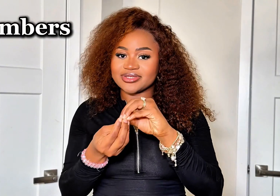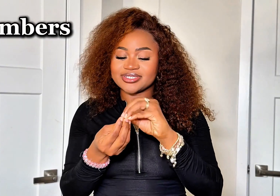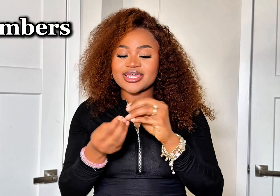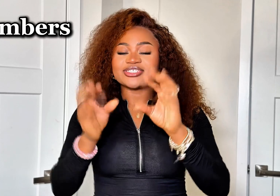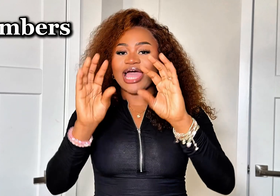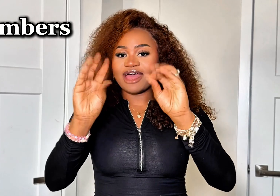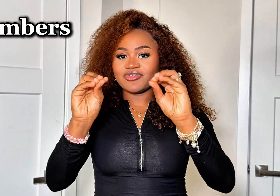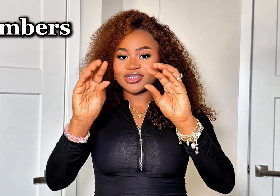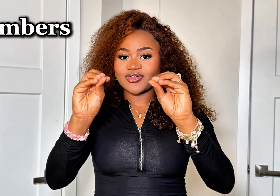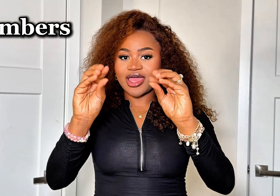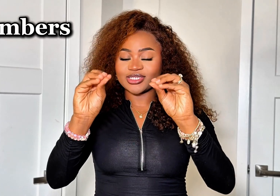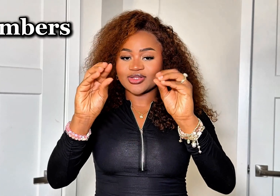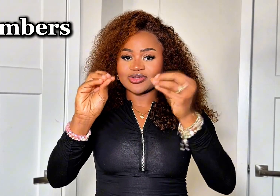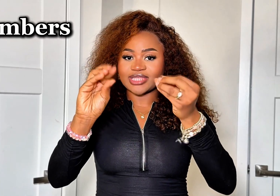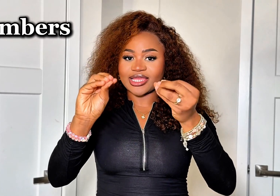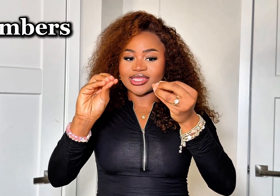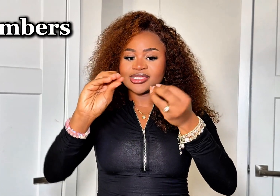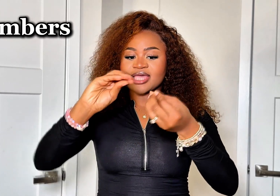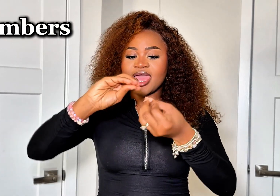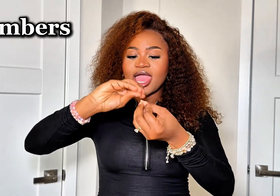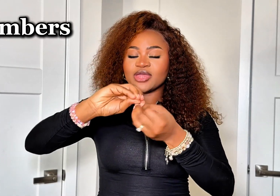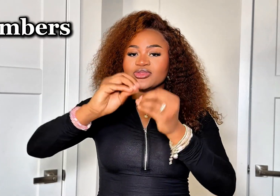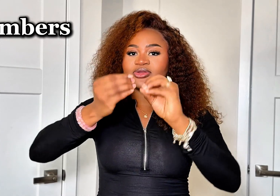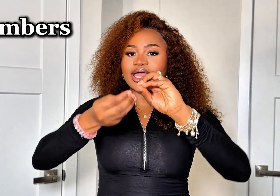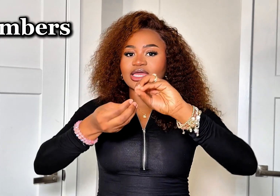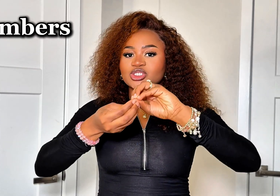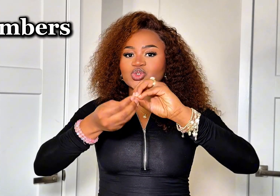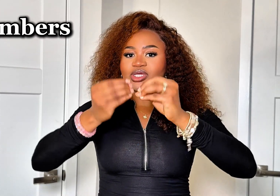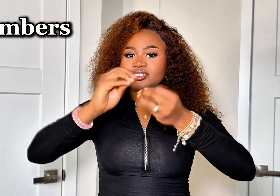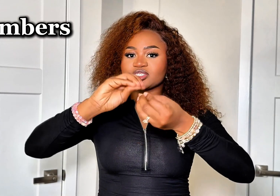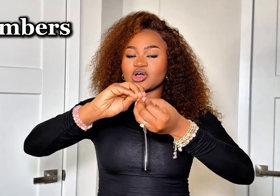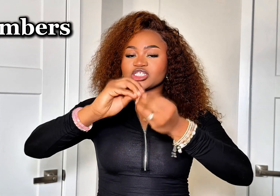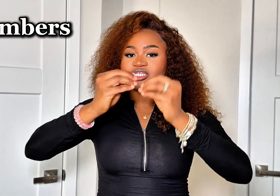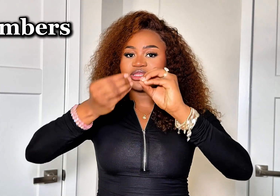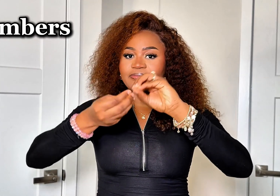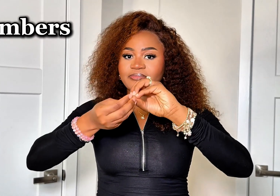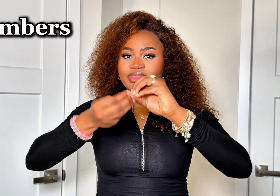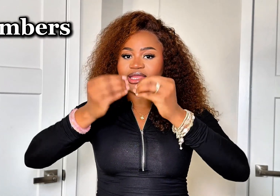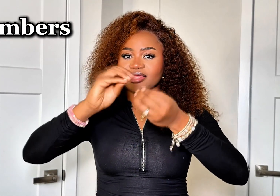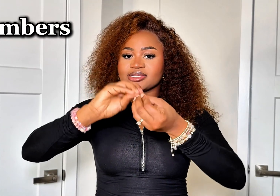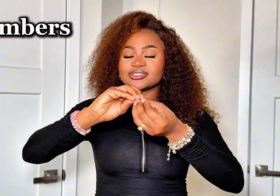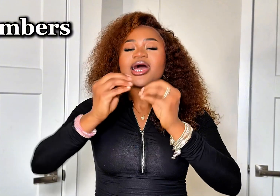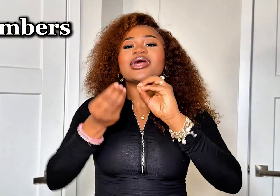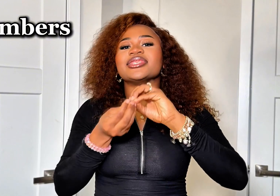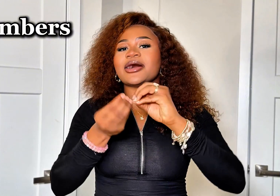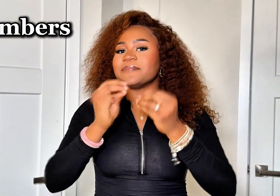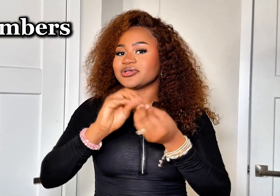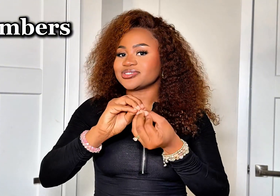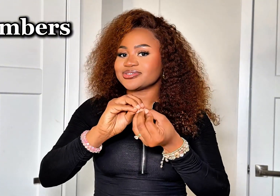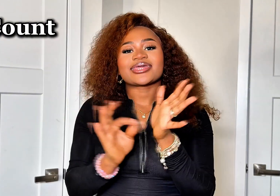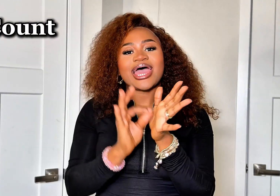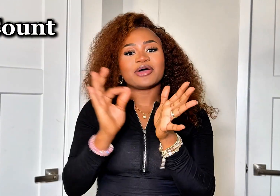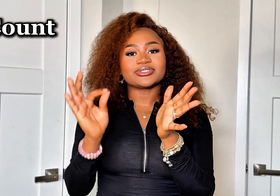Numbers. So have your two hands closed like this and you do like a twist, touching them like this. Numbers.